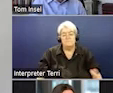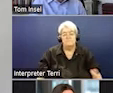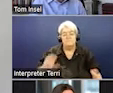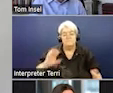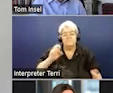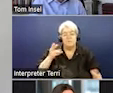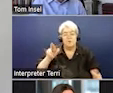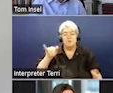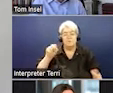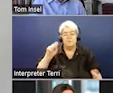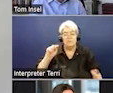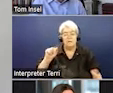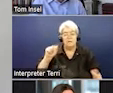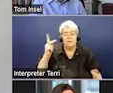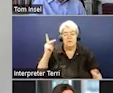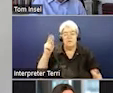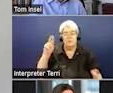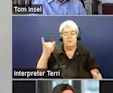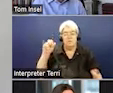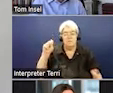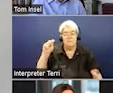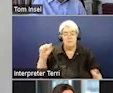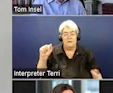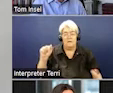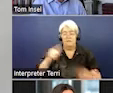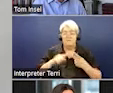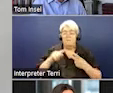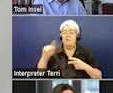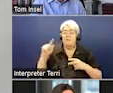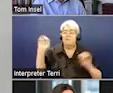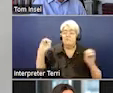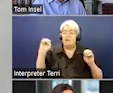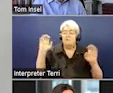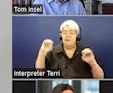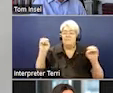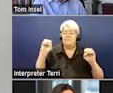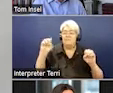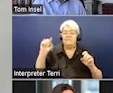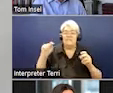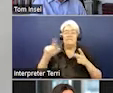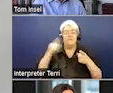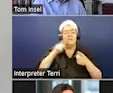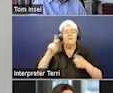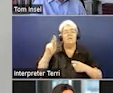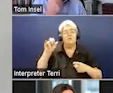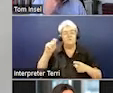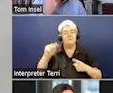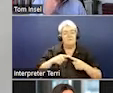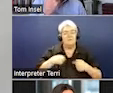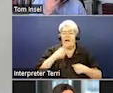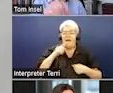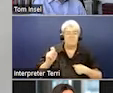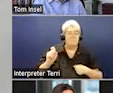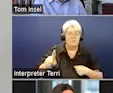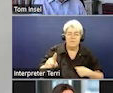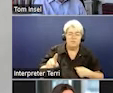And if Krista is not available, anyone from the crisis text line? This is Krista, but I asked a question and I